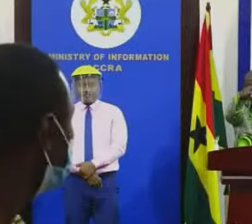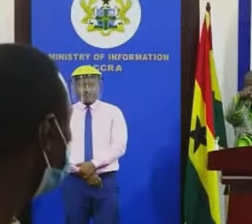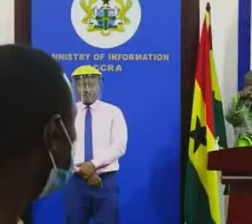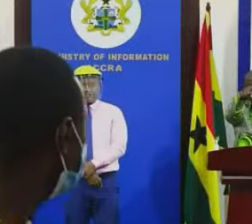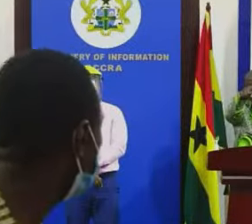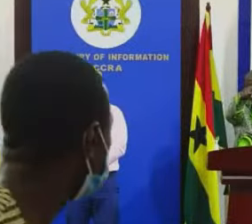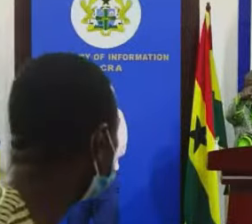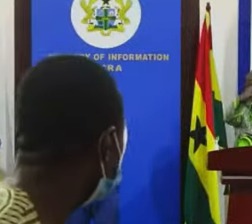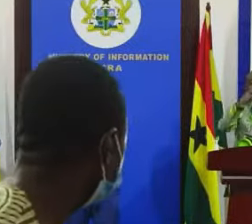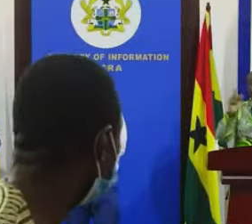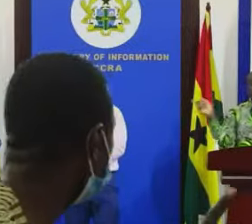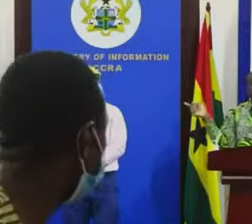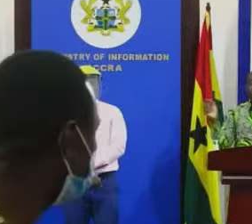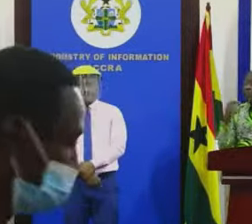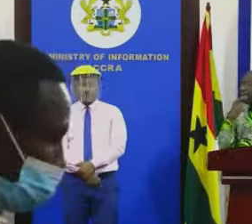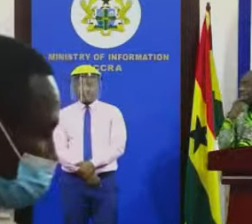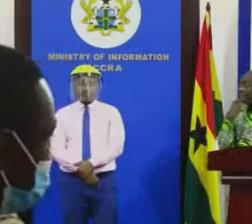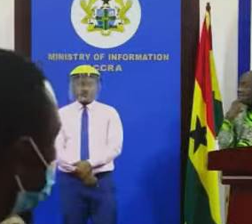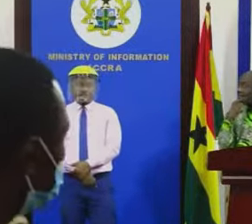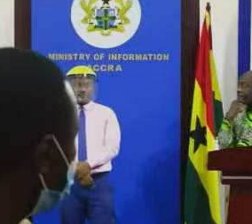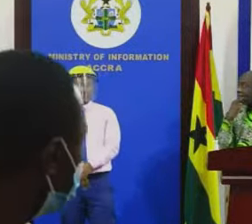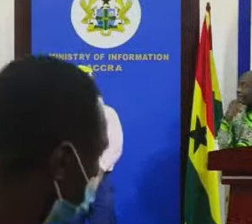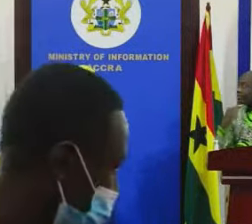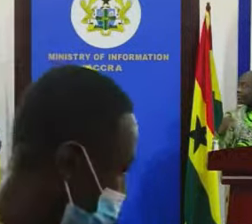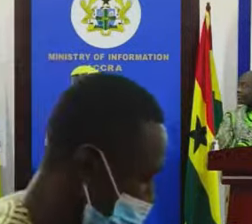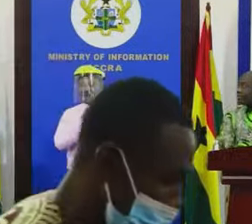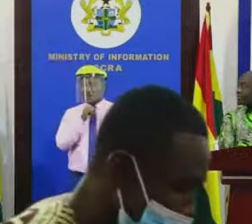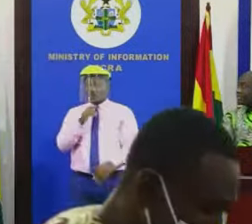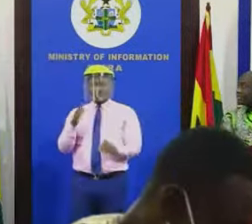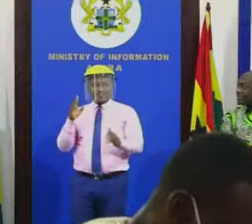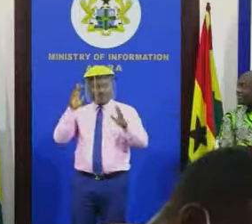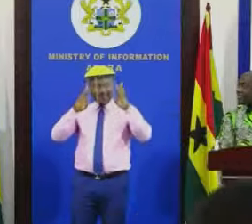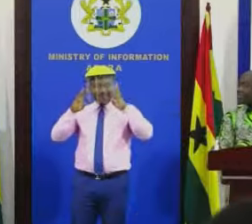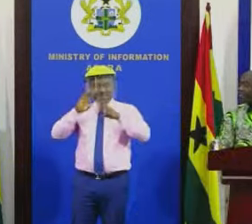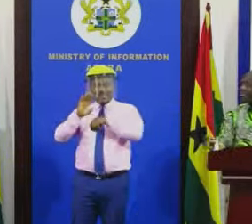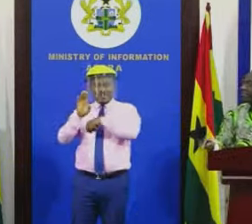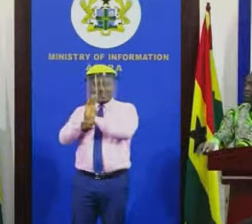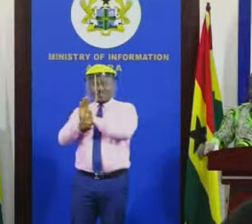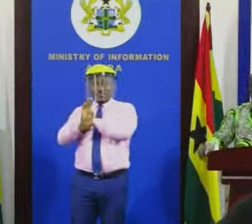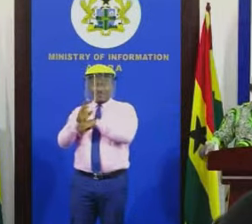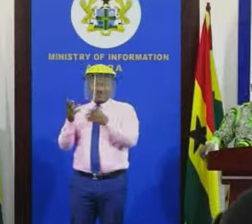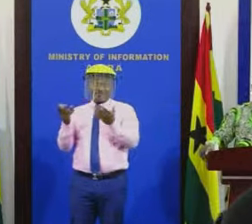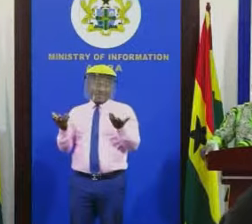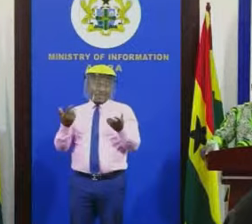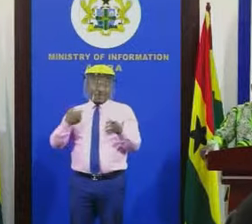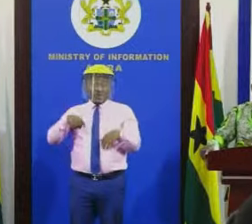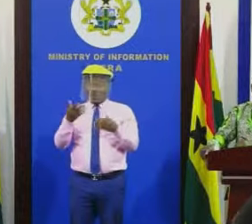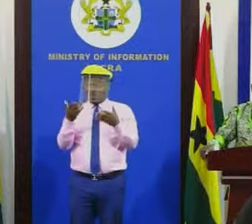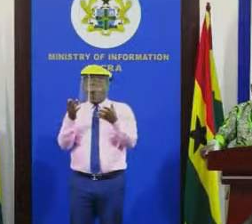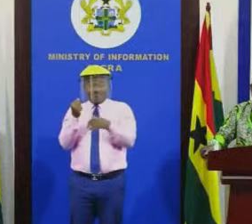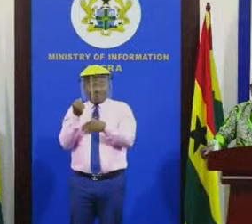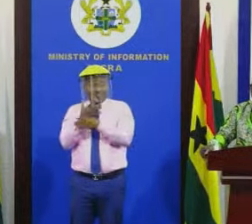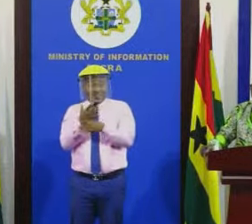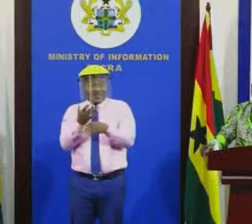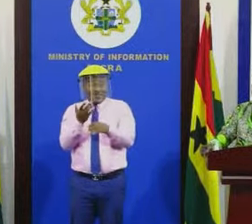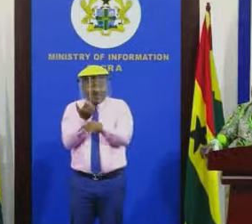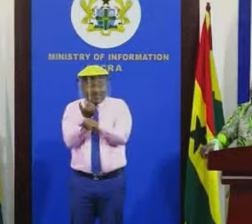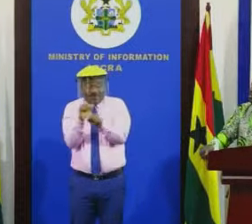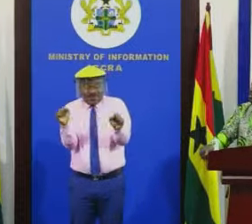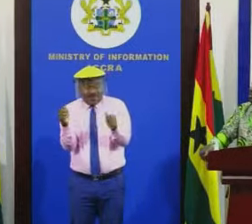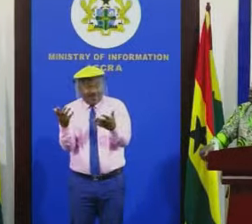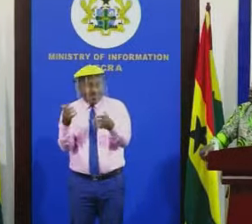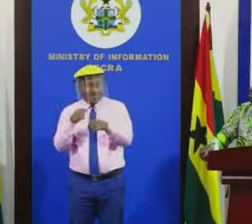We just to take that quickly, we are not a business concern. We are not into this. We will provide safety and security, create